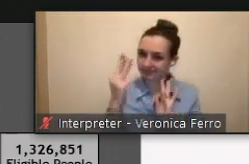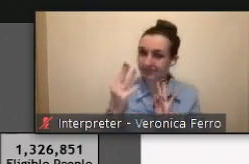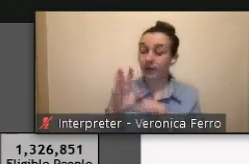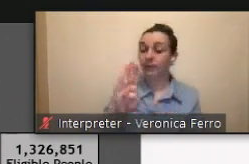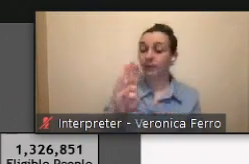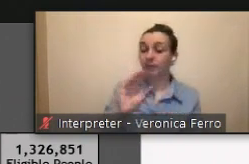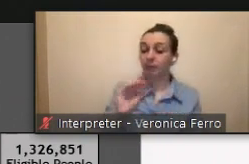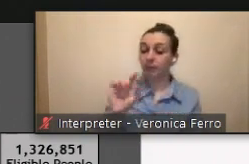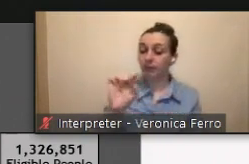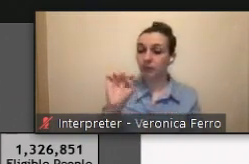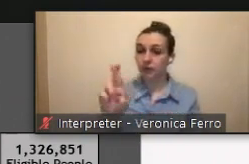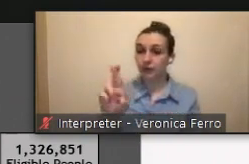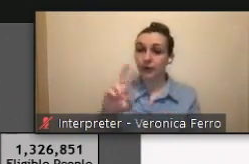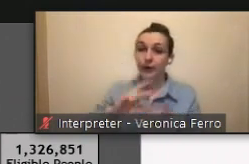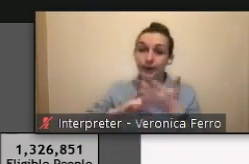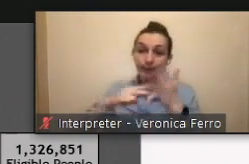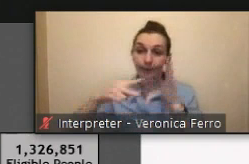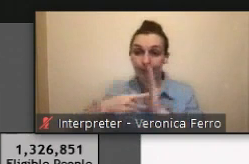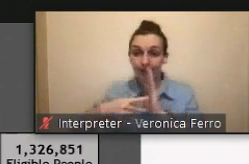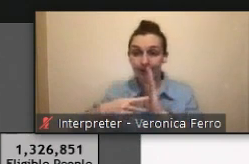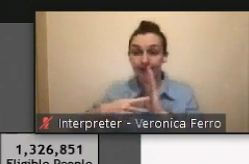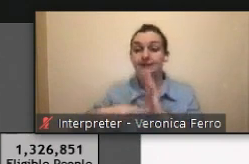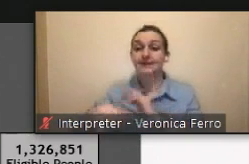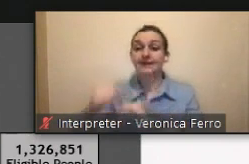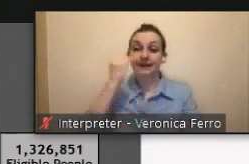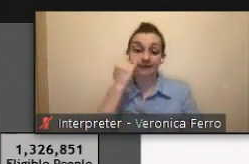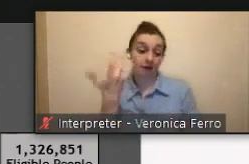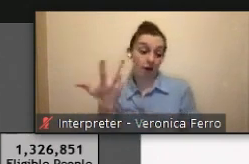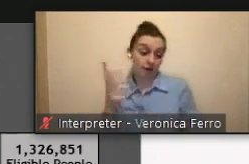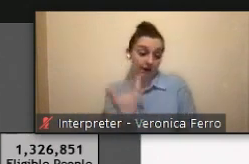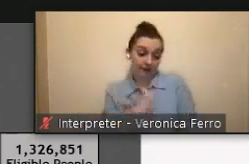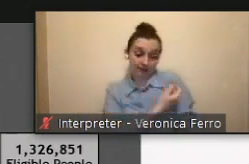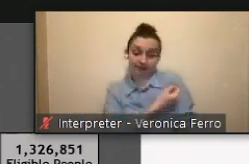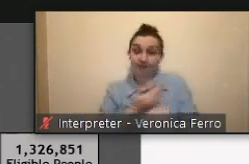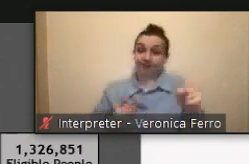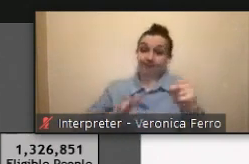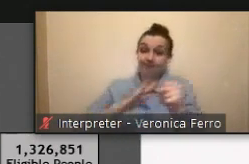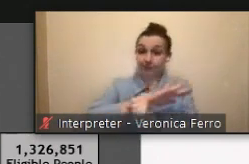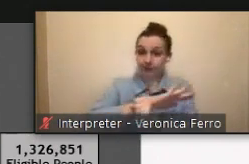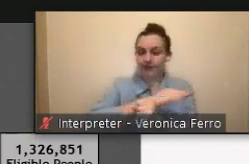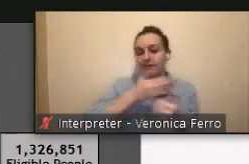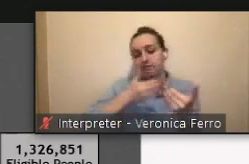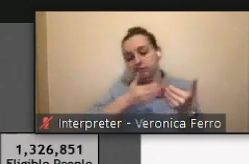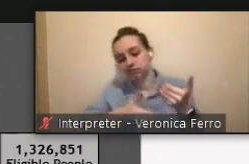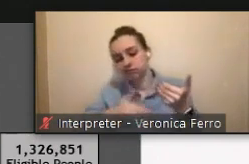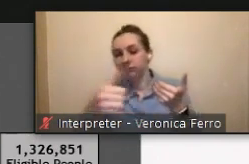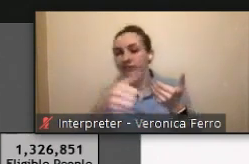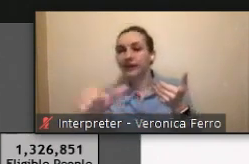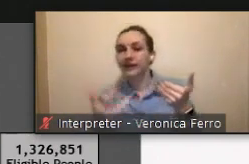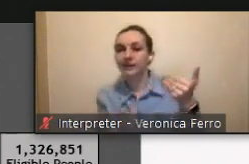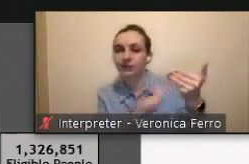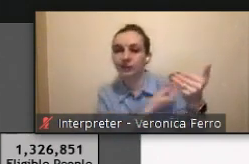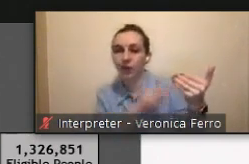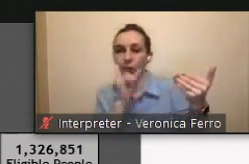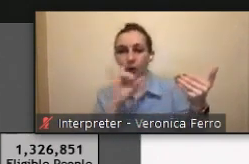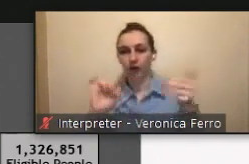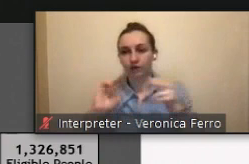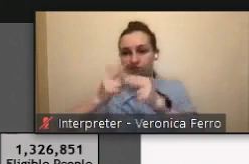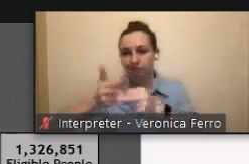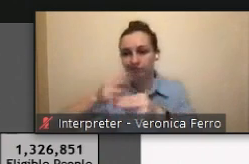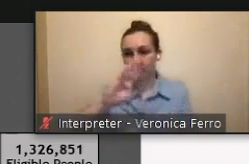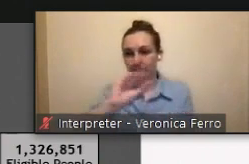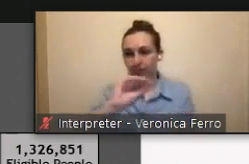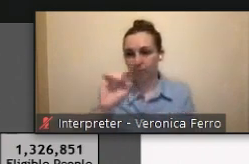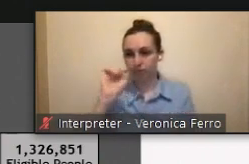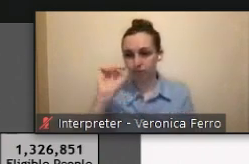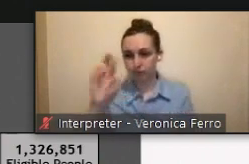after a patient was up to date counts as a booster or additional dose. Any that were included in the 2-dose or 1-dose primary series are going to be in the